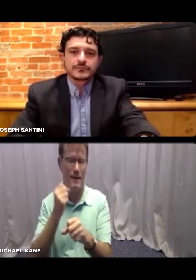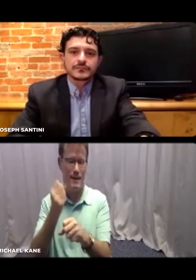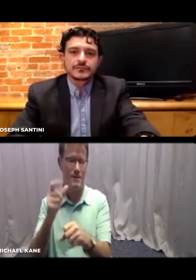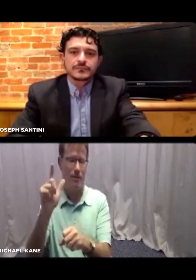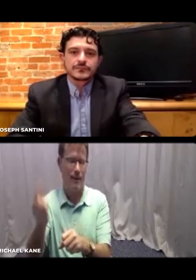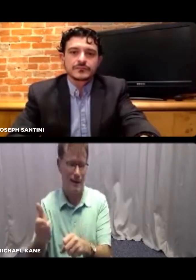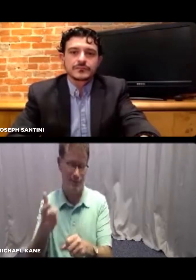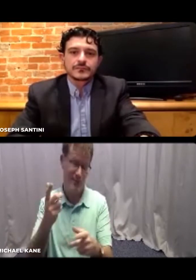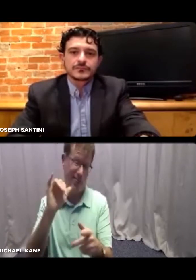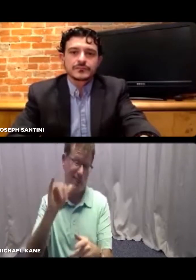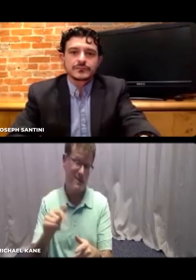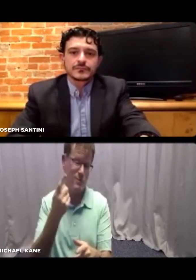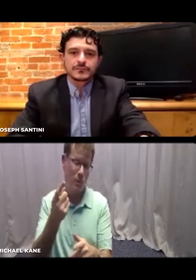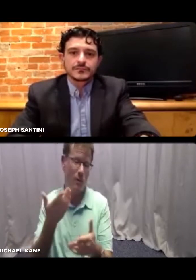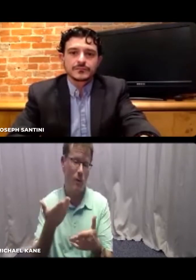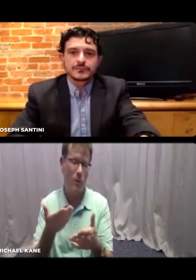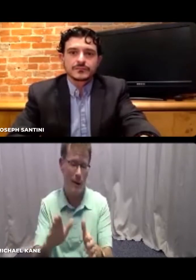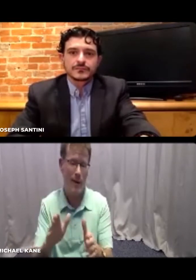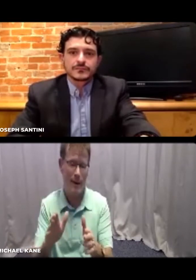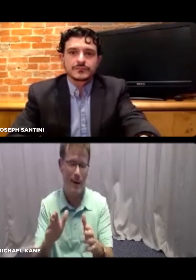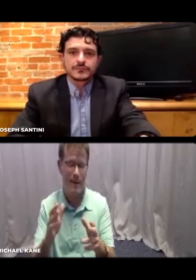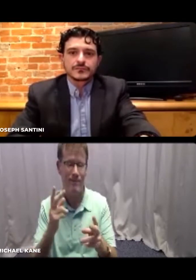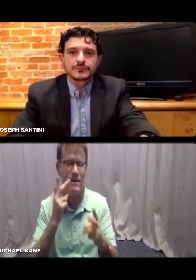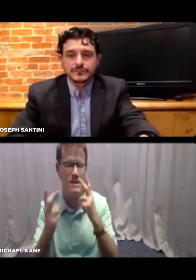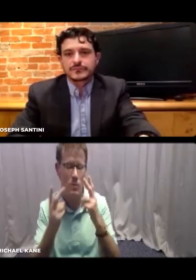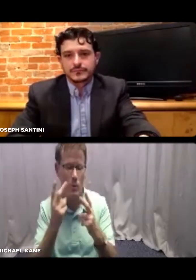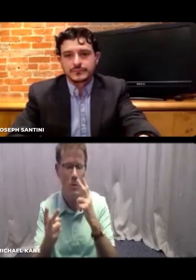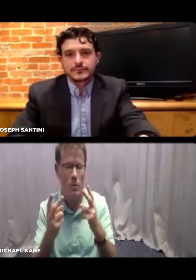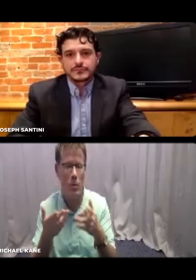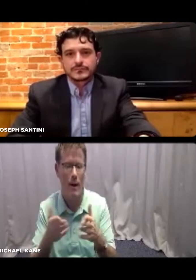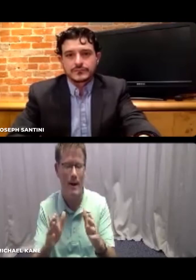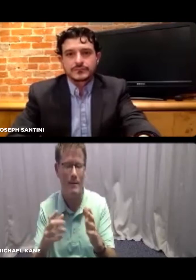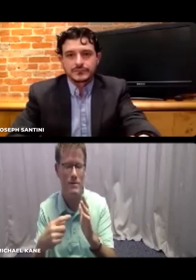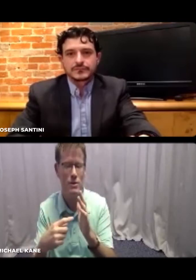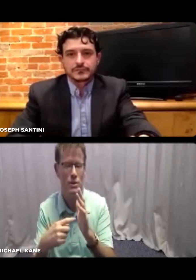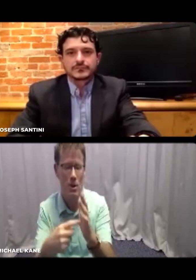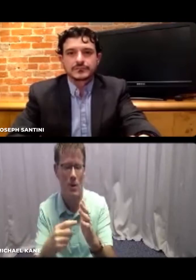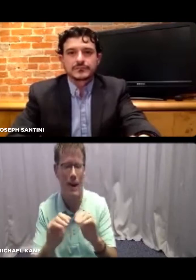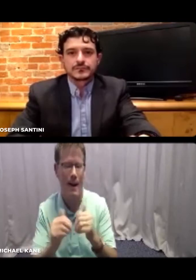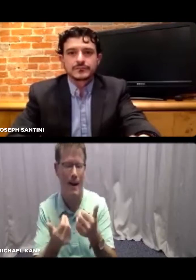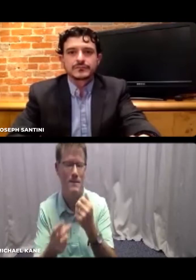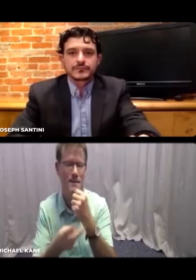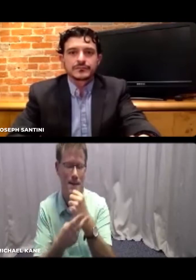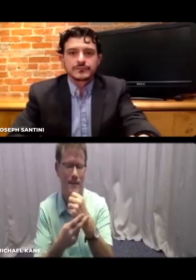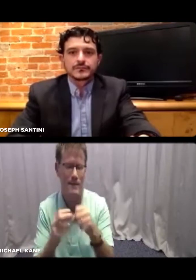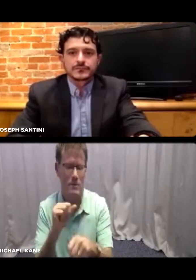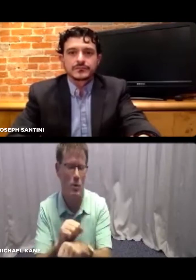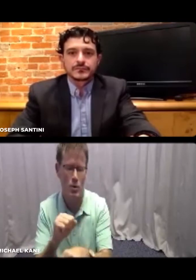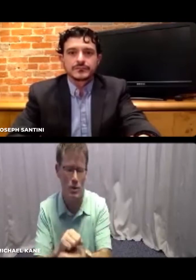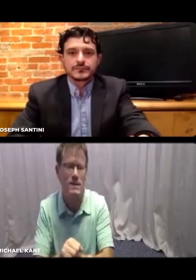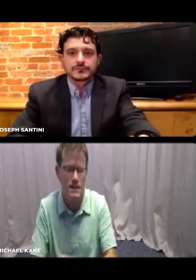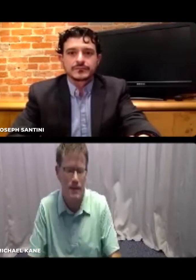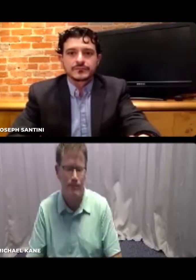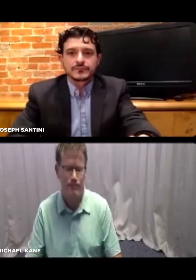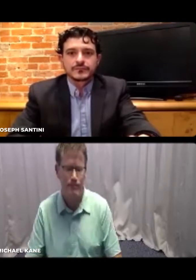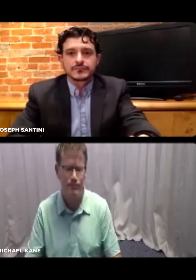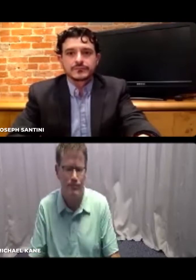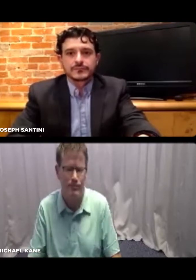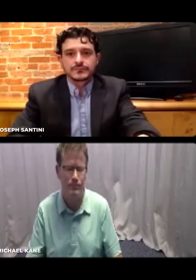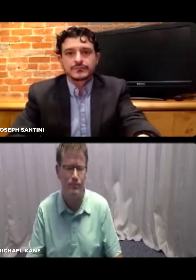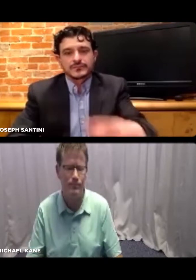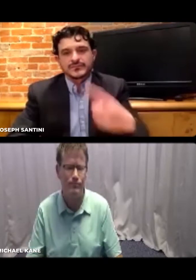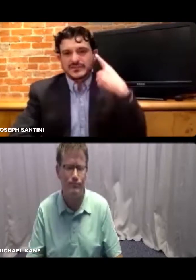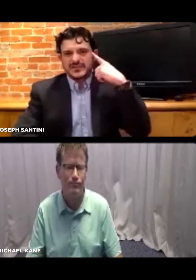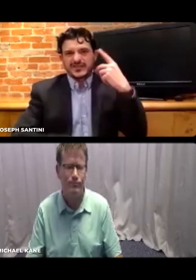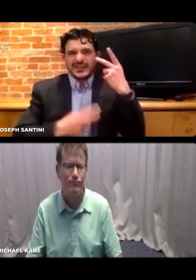line. That's really a good visual way to show you how your savings work.